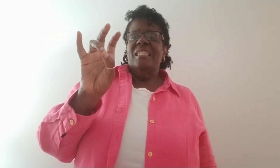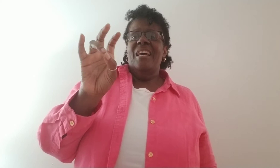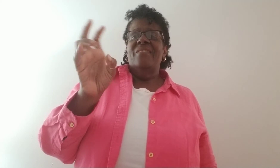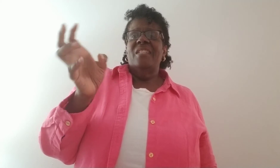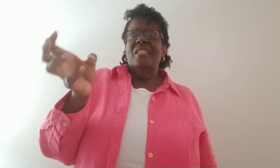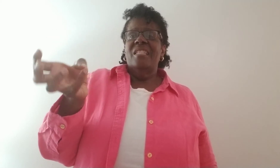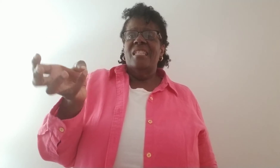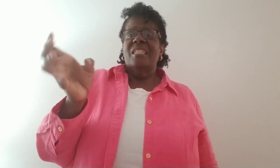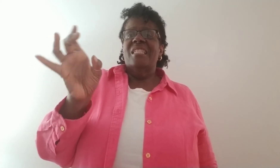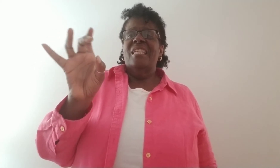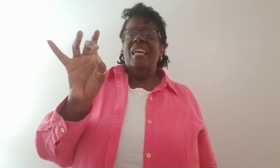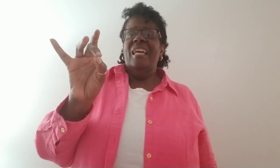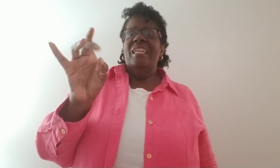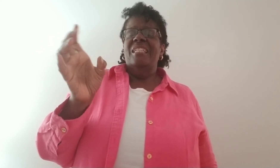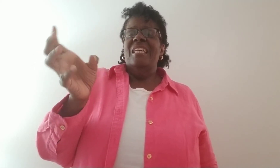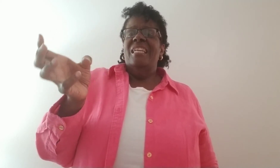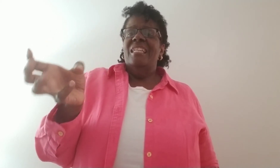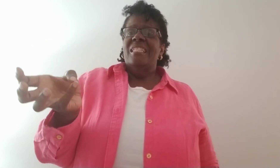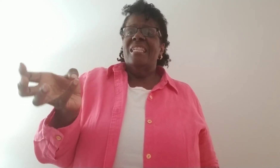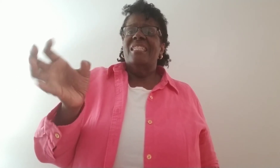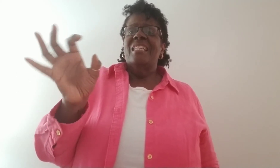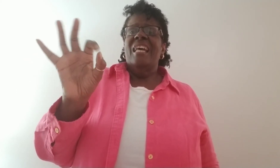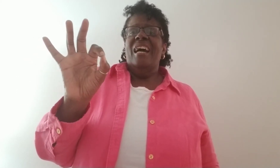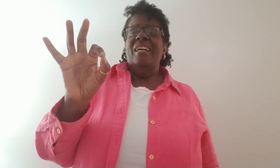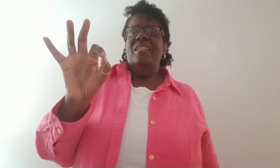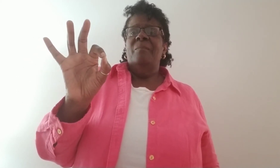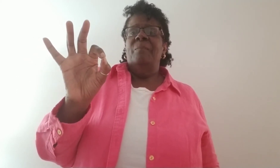67, 68, 69,